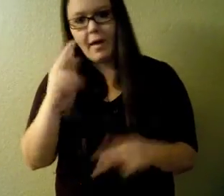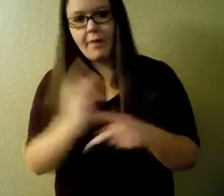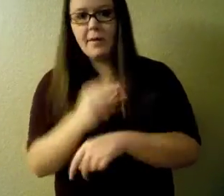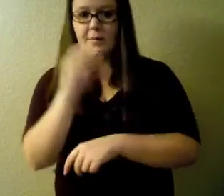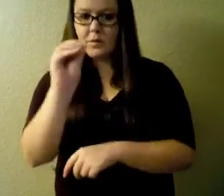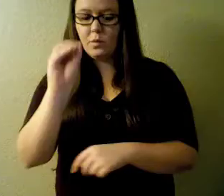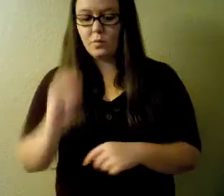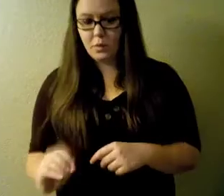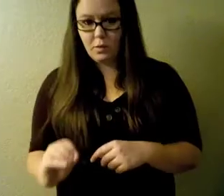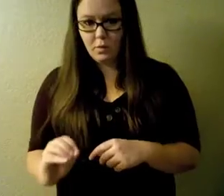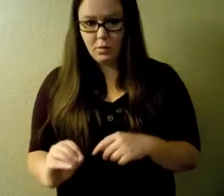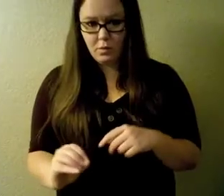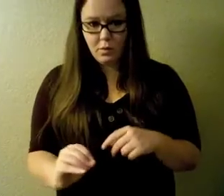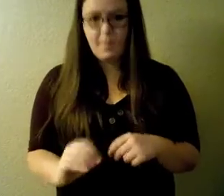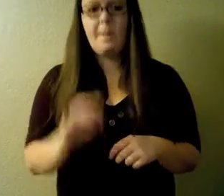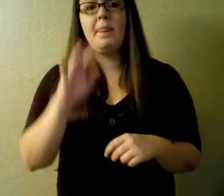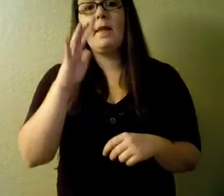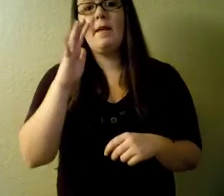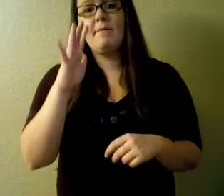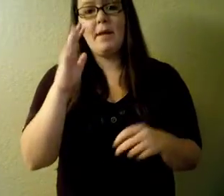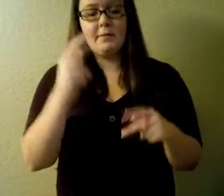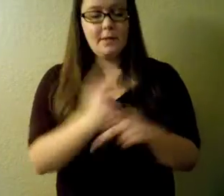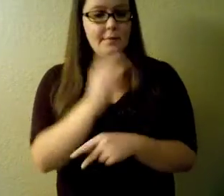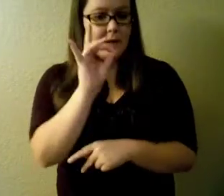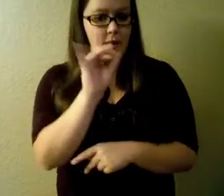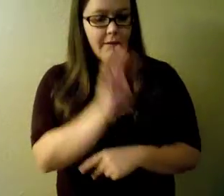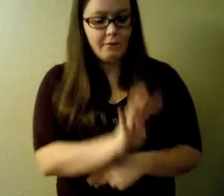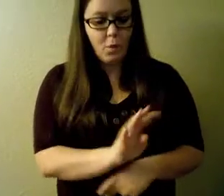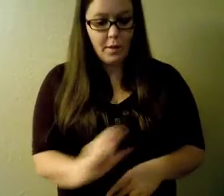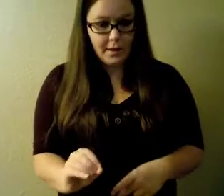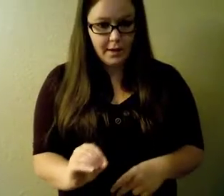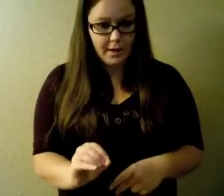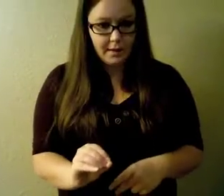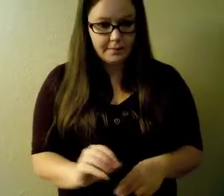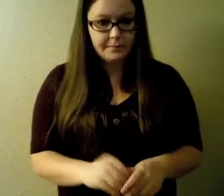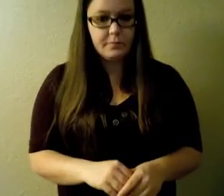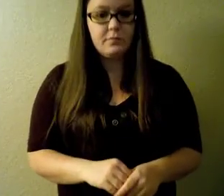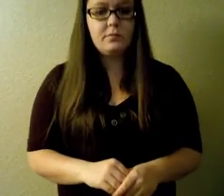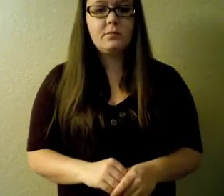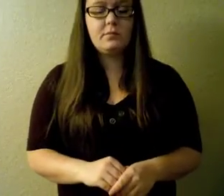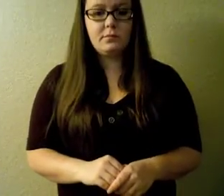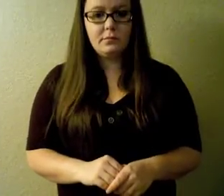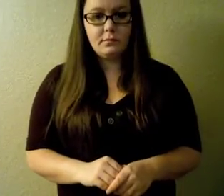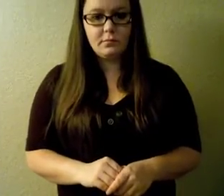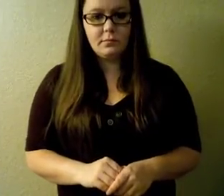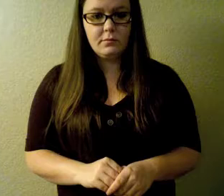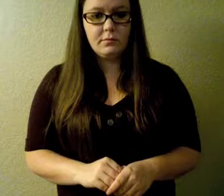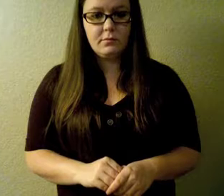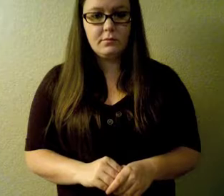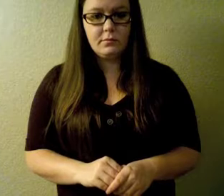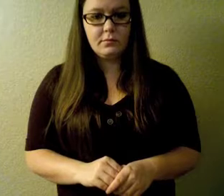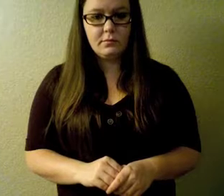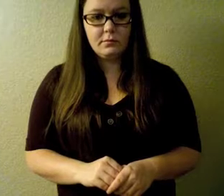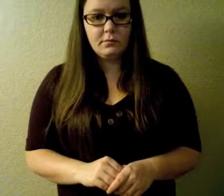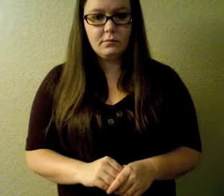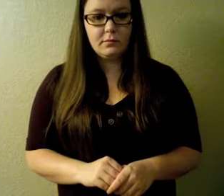5 is 40. And now we need a placeholder. We're going to multiply by 80